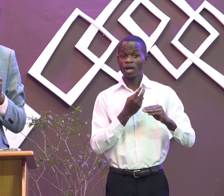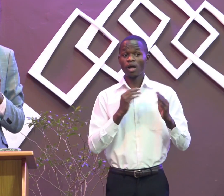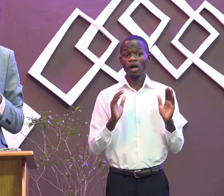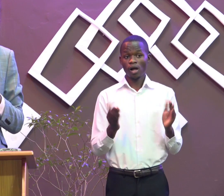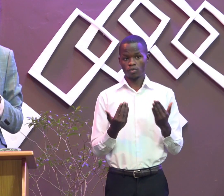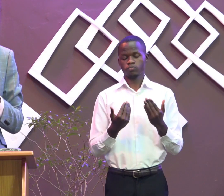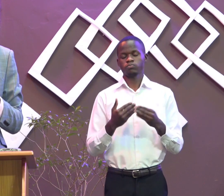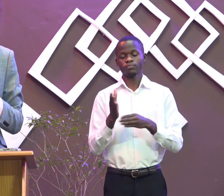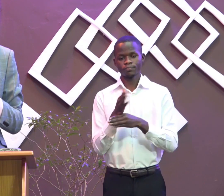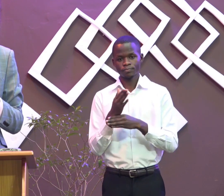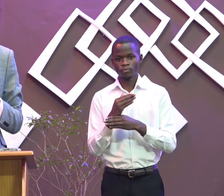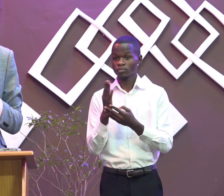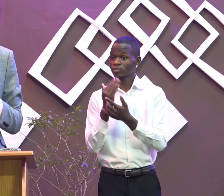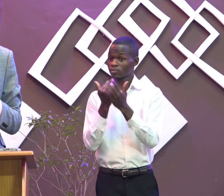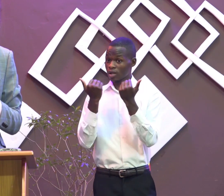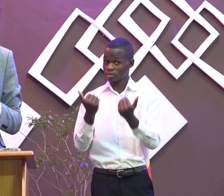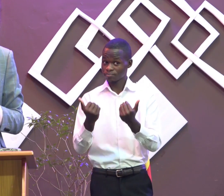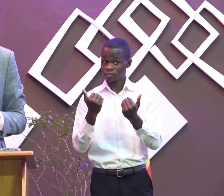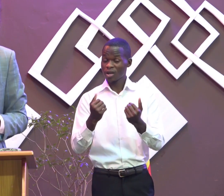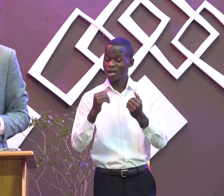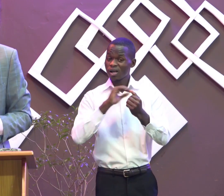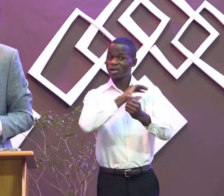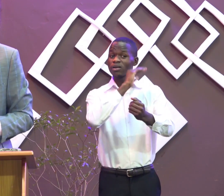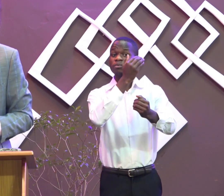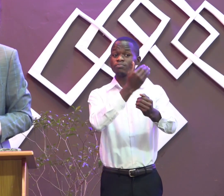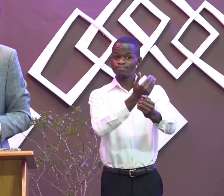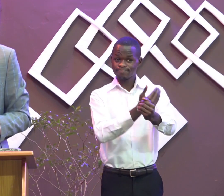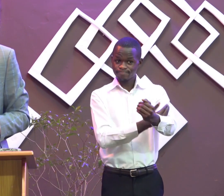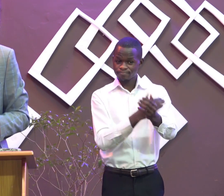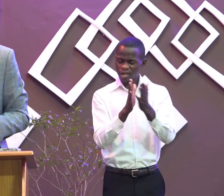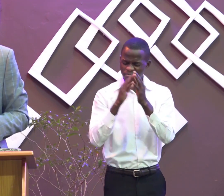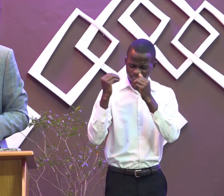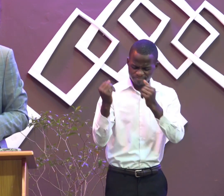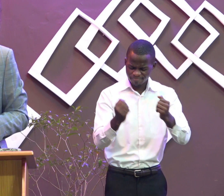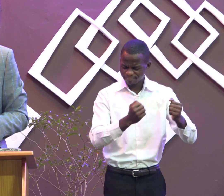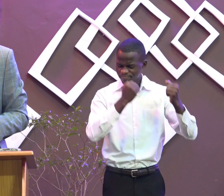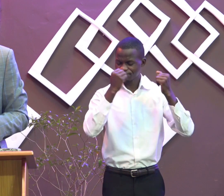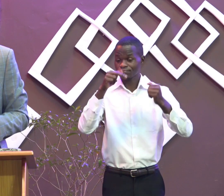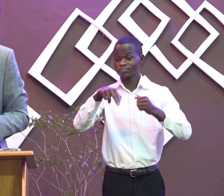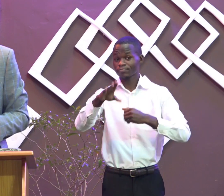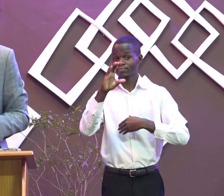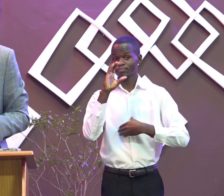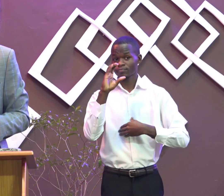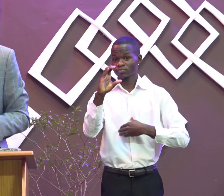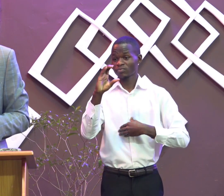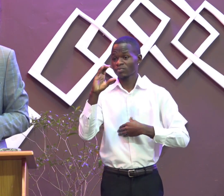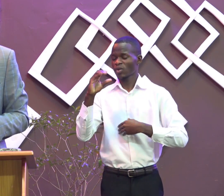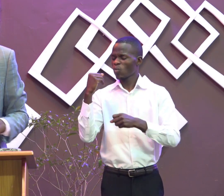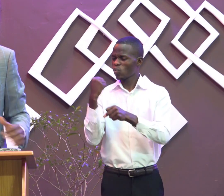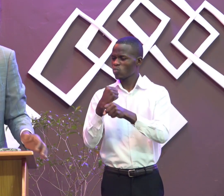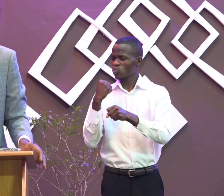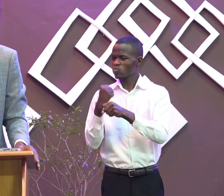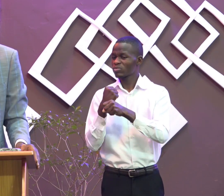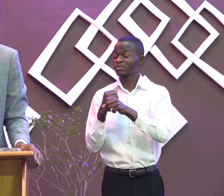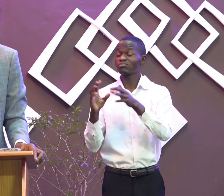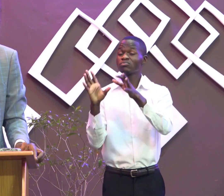ga UCC gabadde kukolera wamu era gajja kusigalanga gakolera wamu. The strength of UCC has been in working in unity and